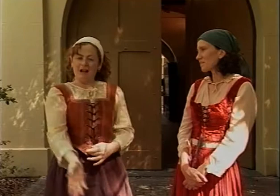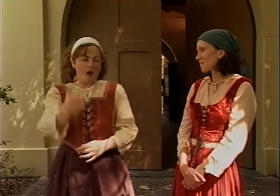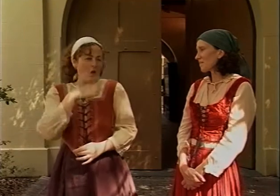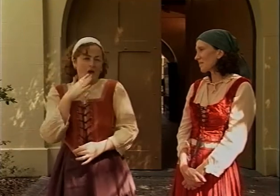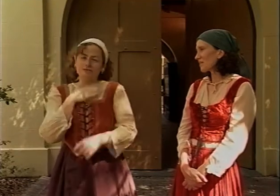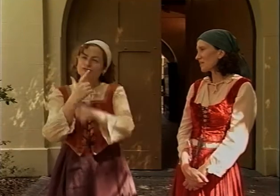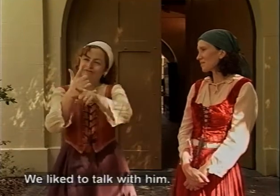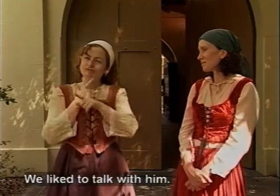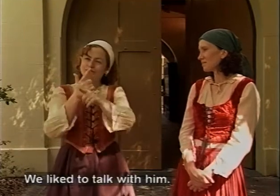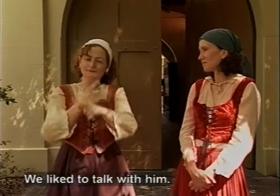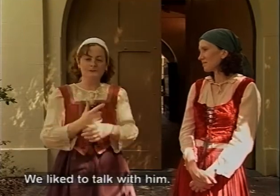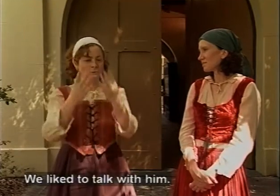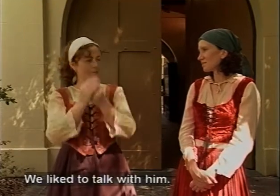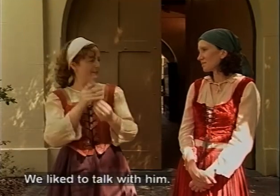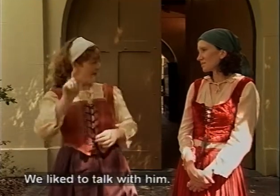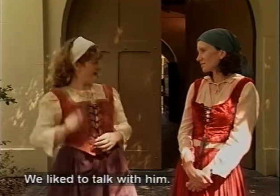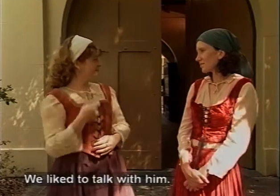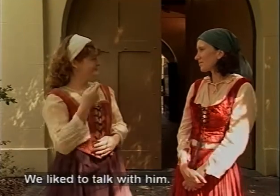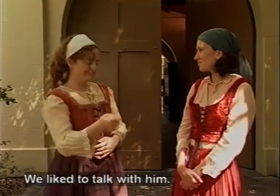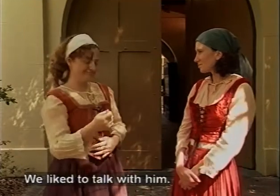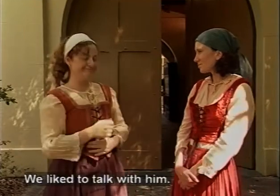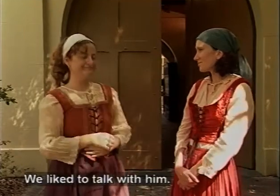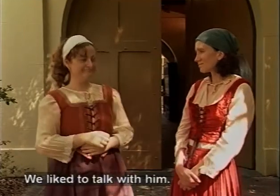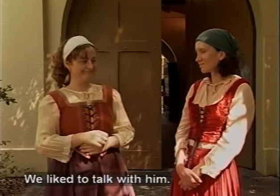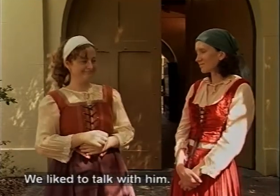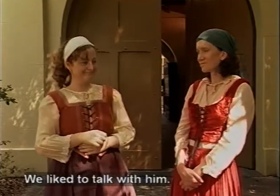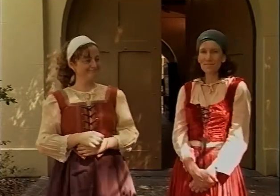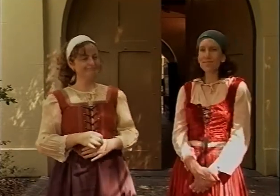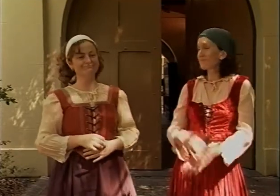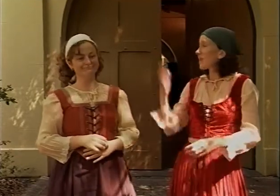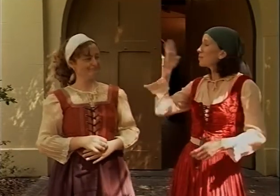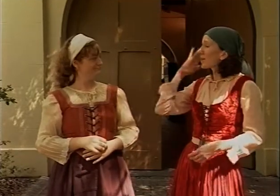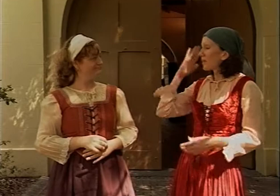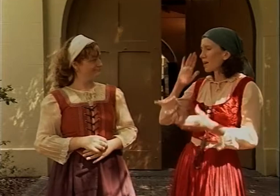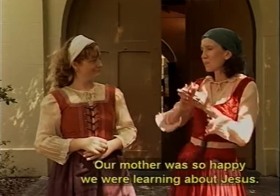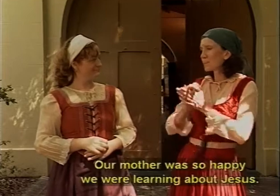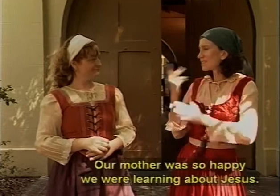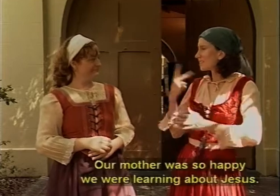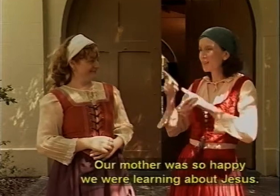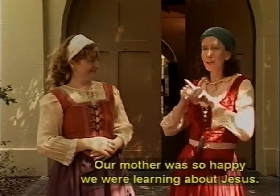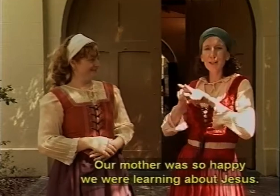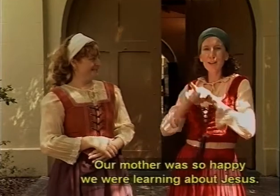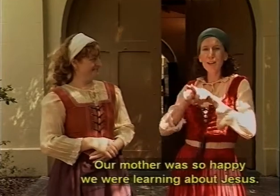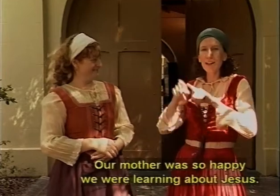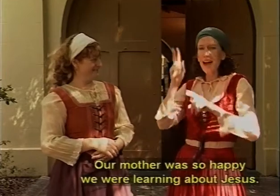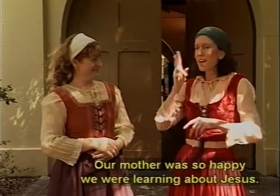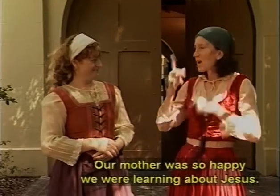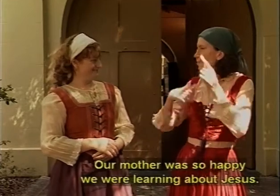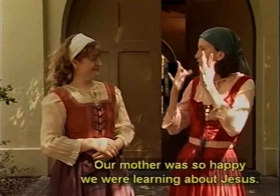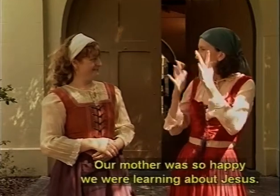We liked to talk with him. Our mother was so happy that we were learning again